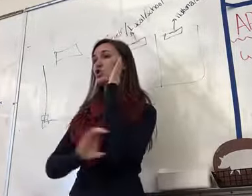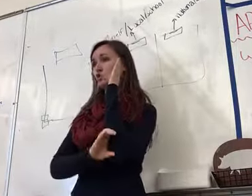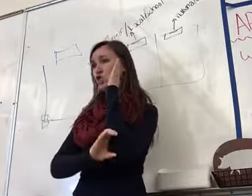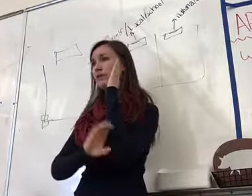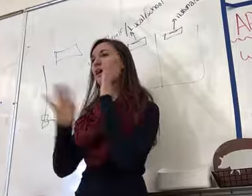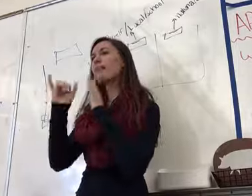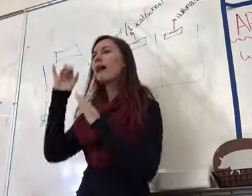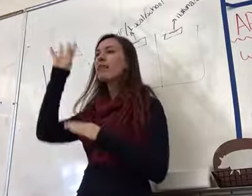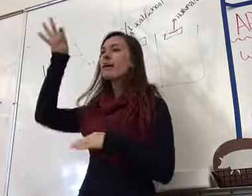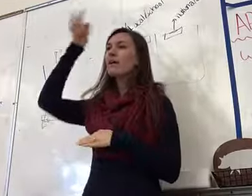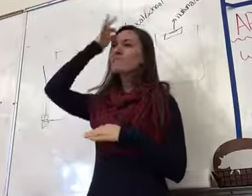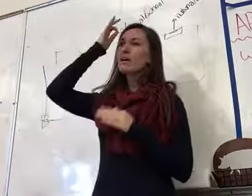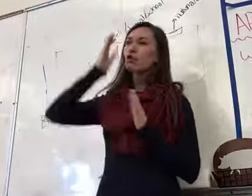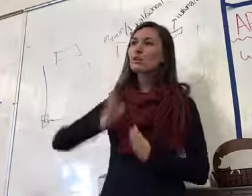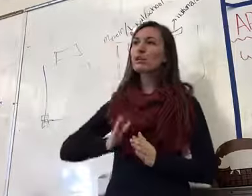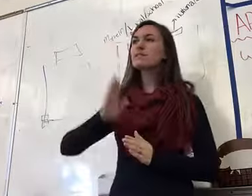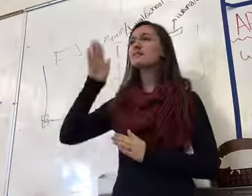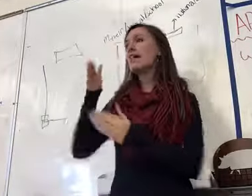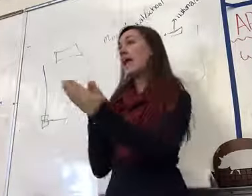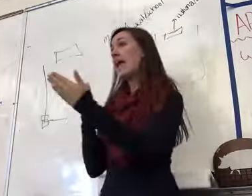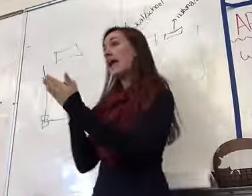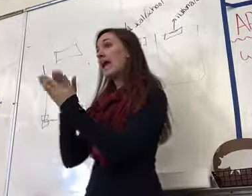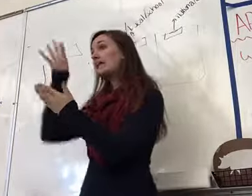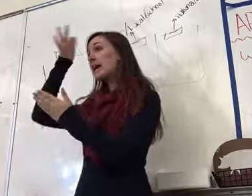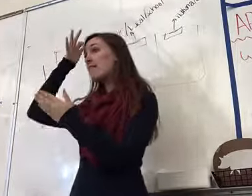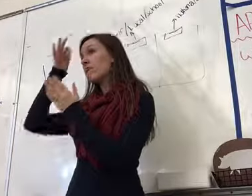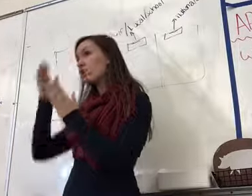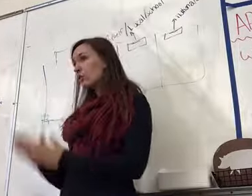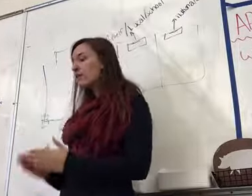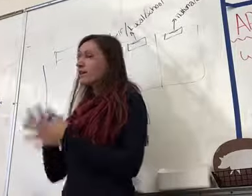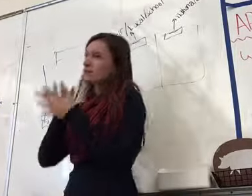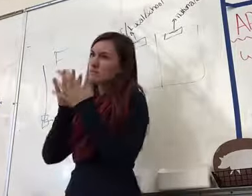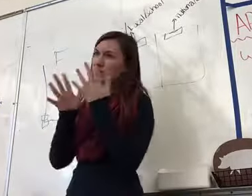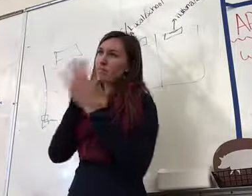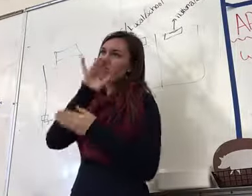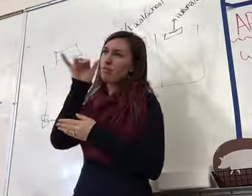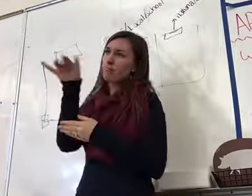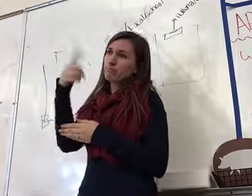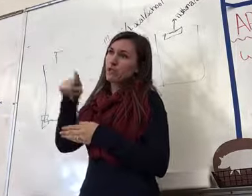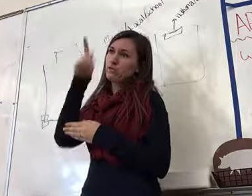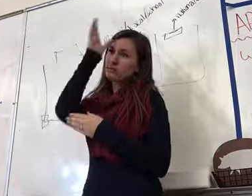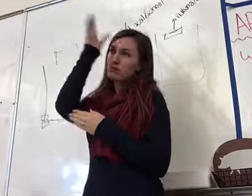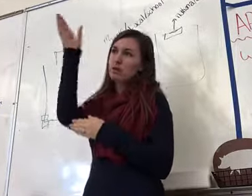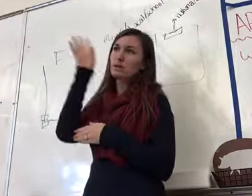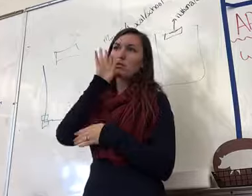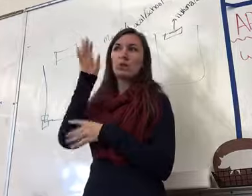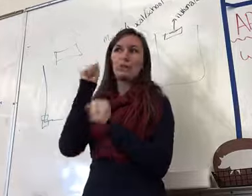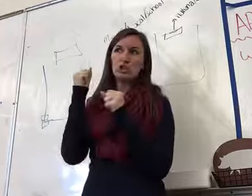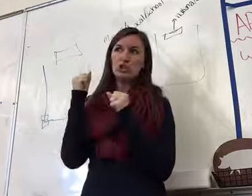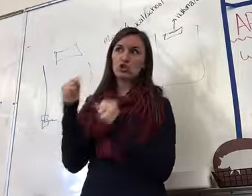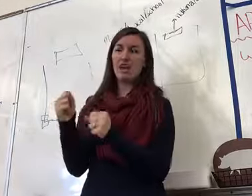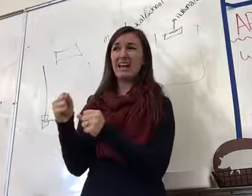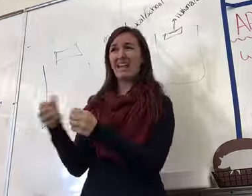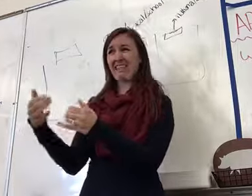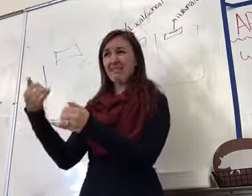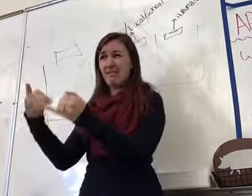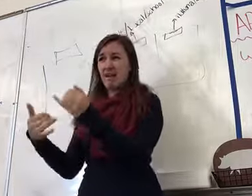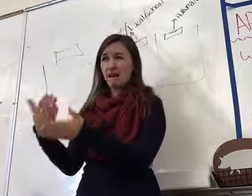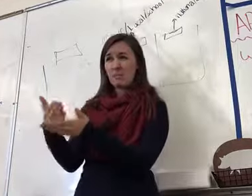Federalism, Anti-Federalists, things like that. And then it's going to be slightly about the very end, which is going to be after the